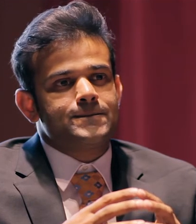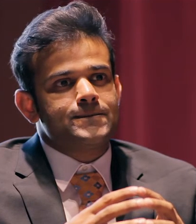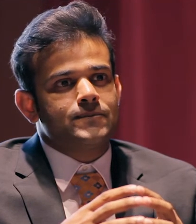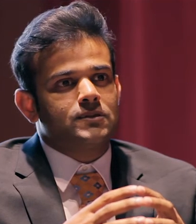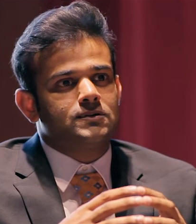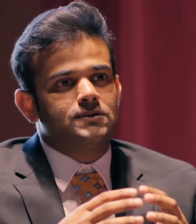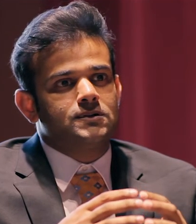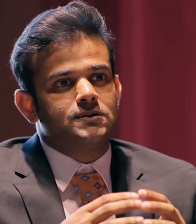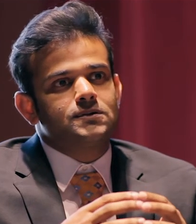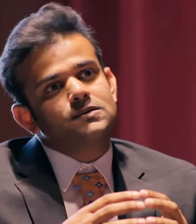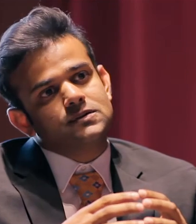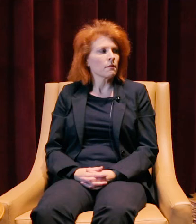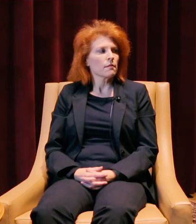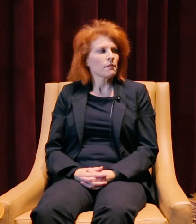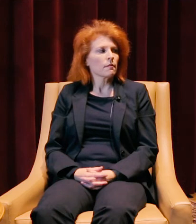does that look like now?